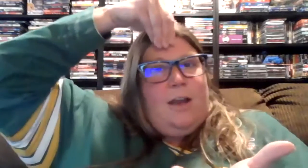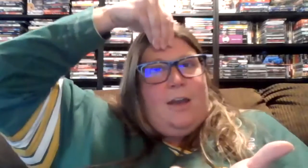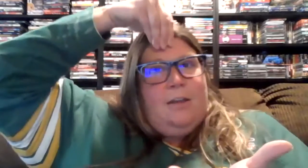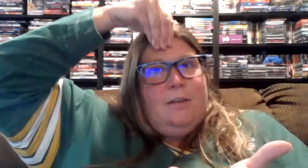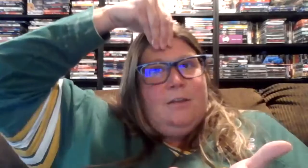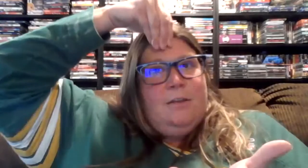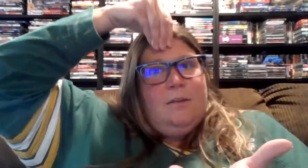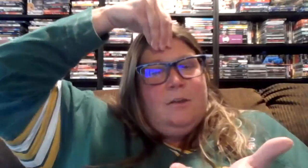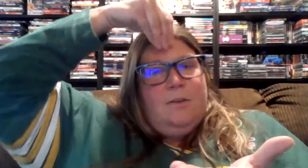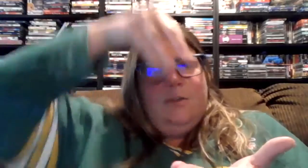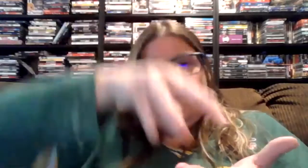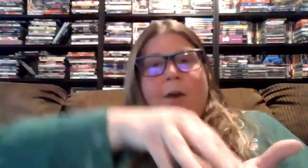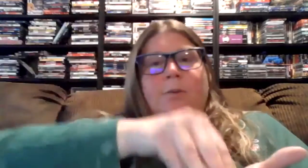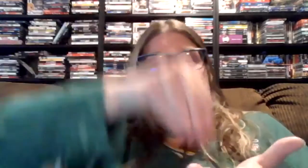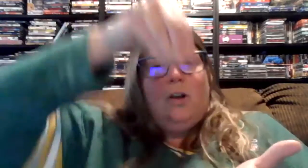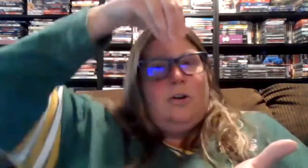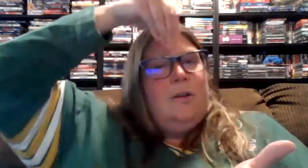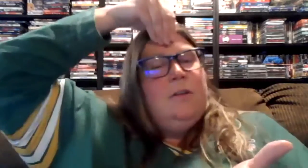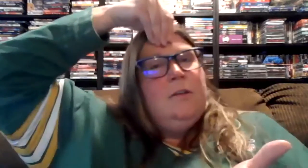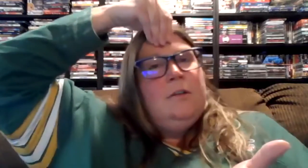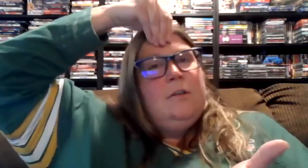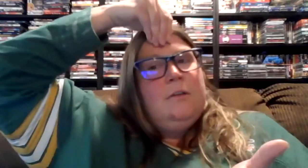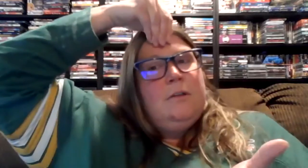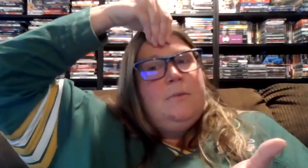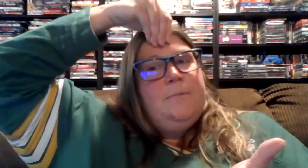head. So that's how you learn.